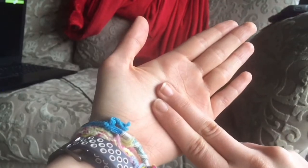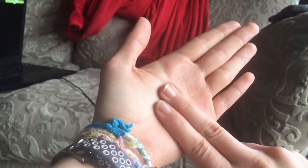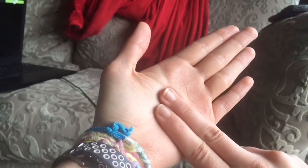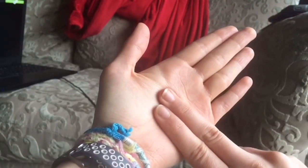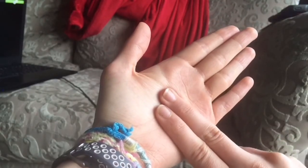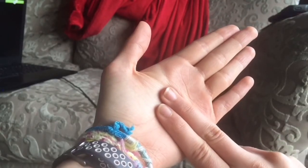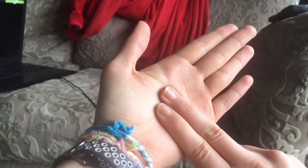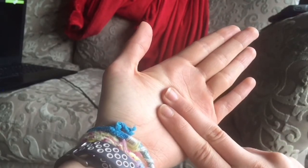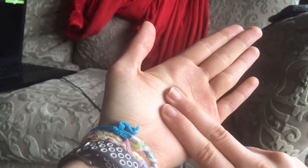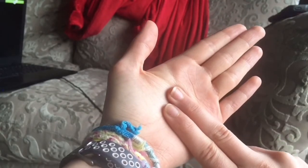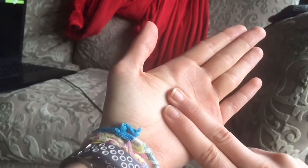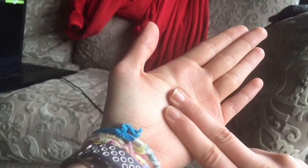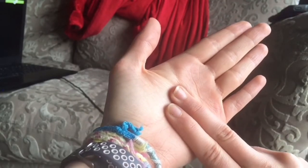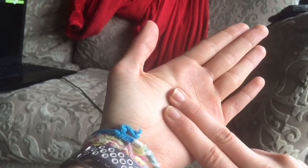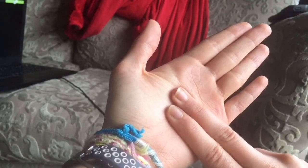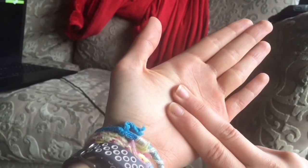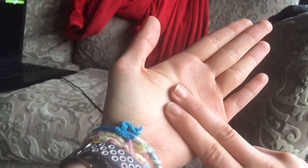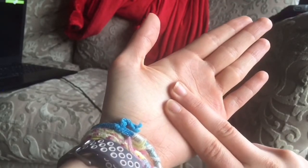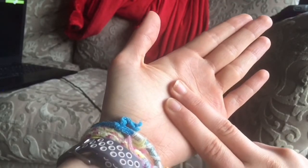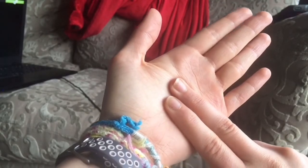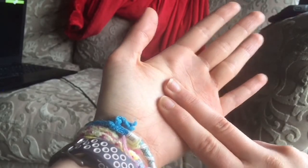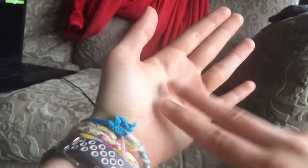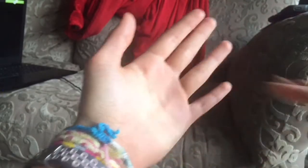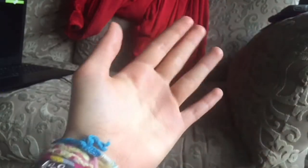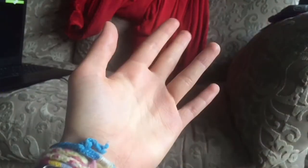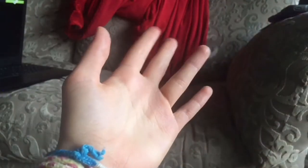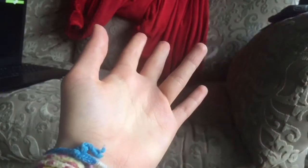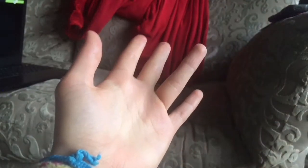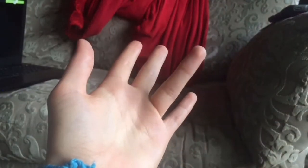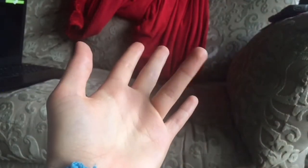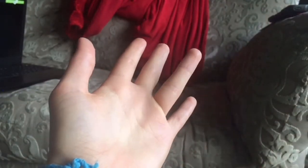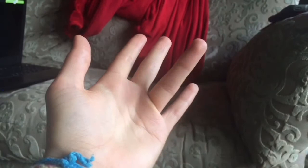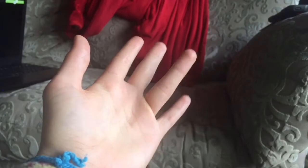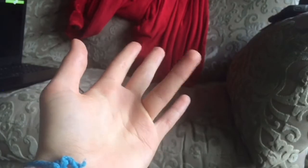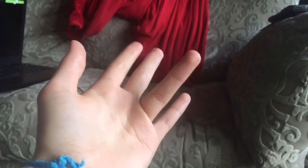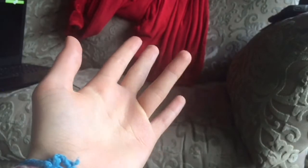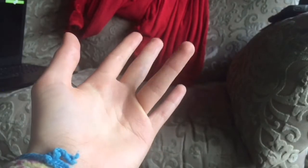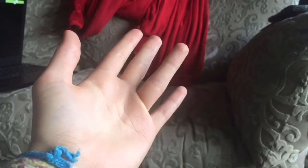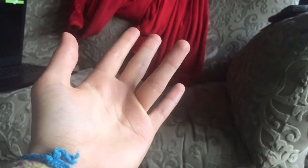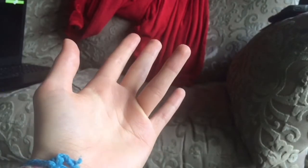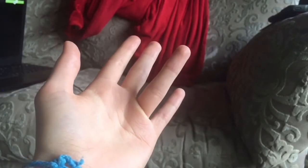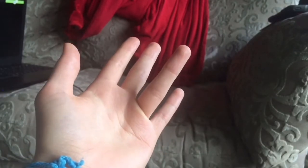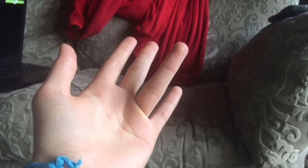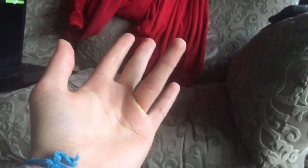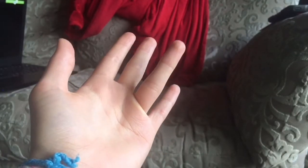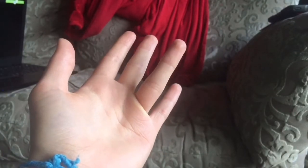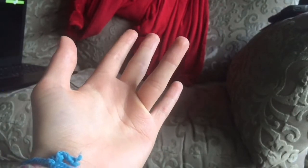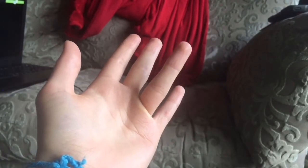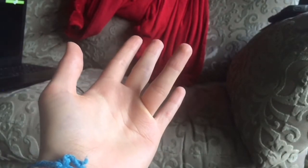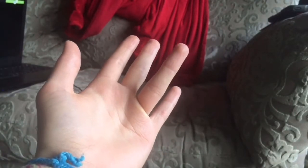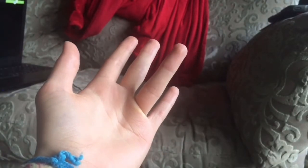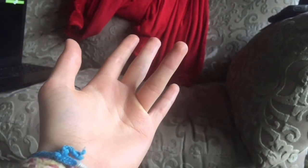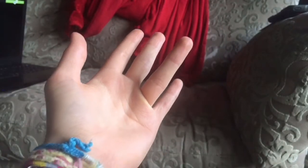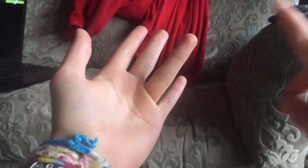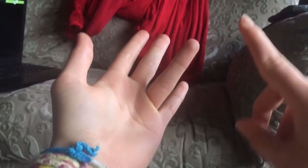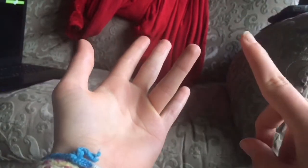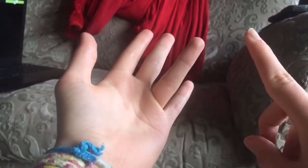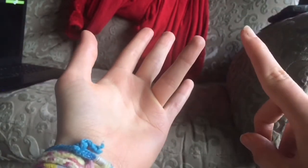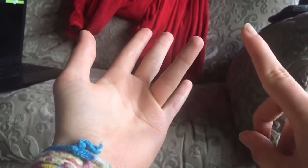and our middle finger. And for O, it's our ring finger, that's it. We're going to take our ring finger, and we're going to get our